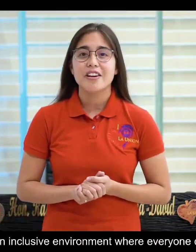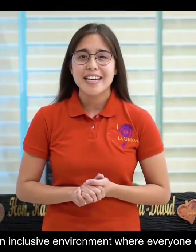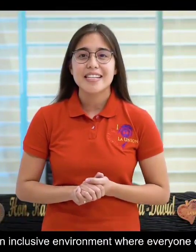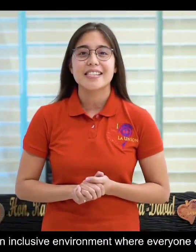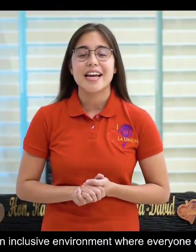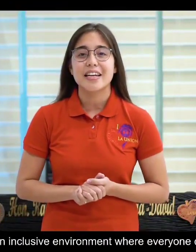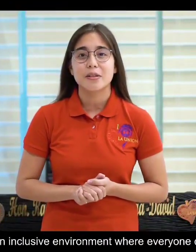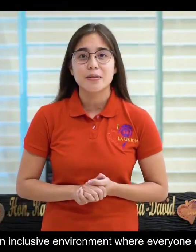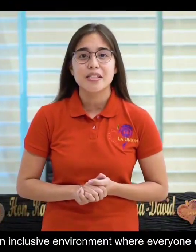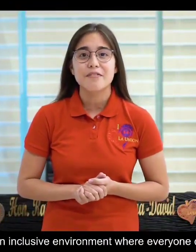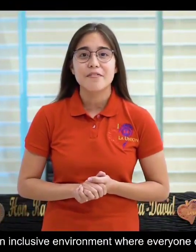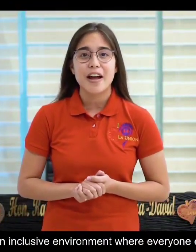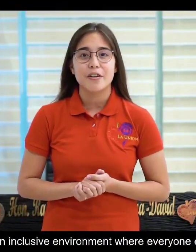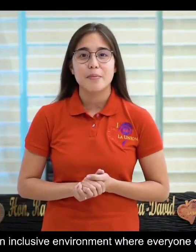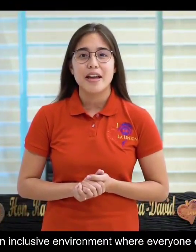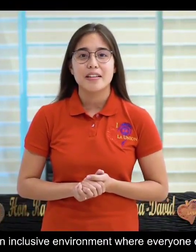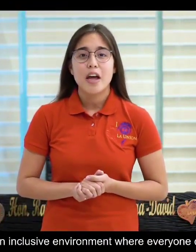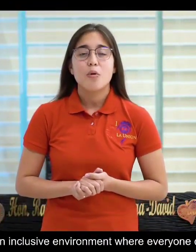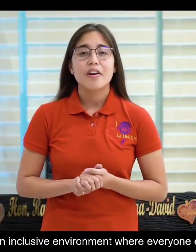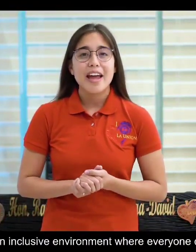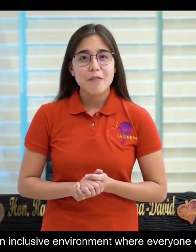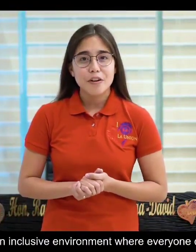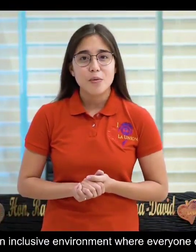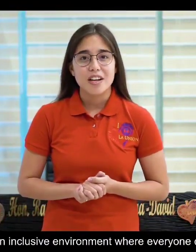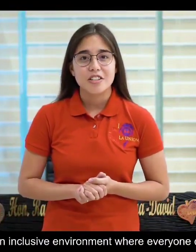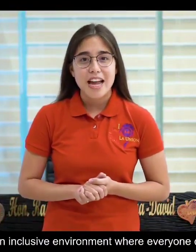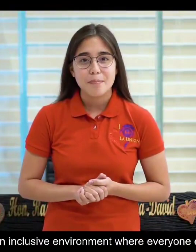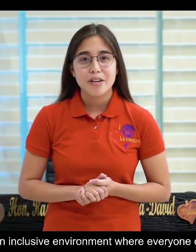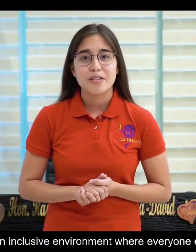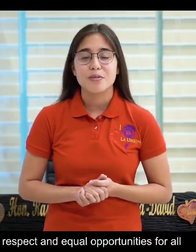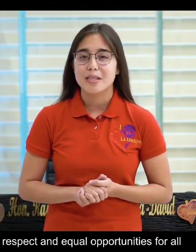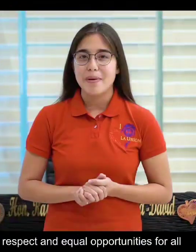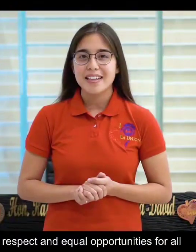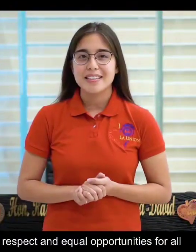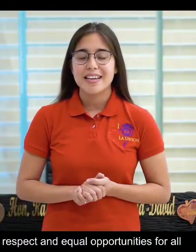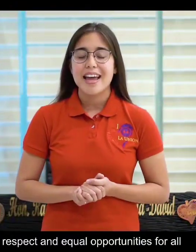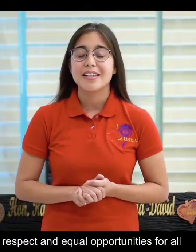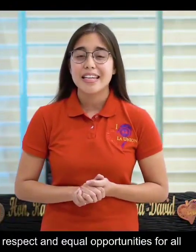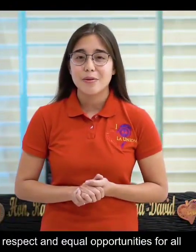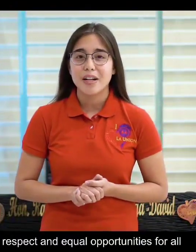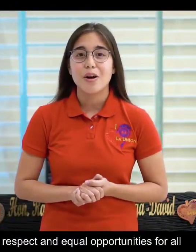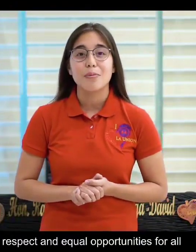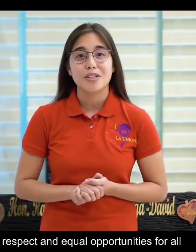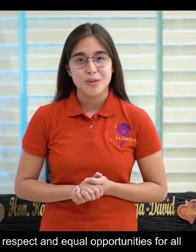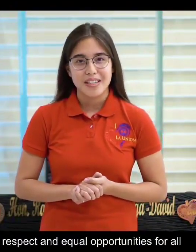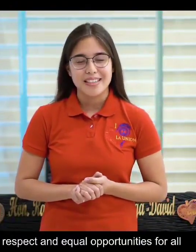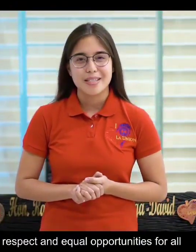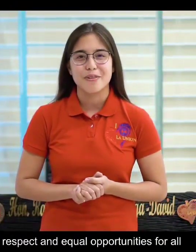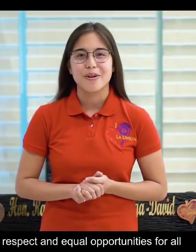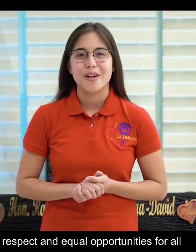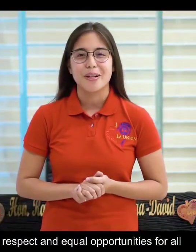there is an inclusive environment where everyone champions respect and equal opportunities for all.